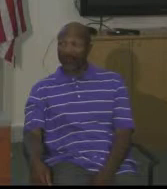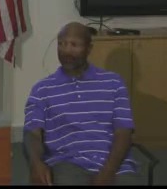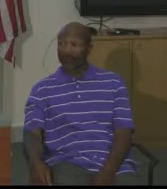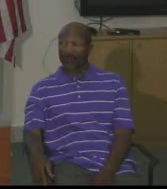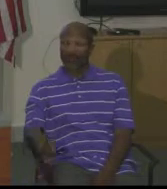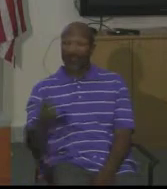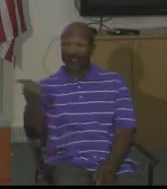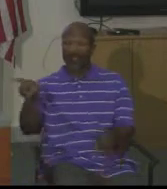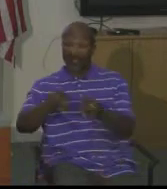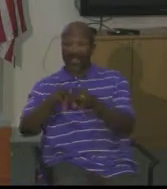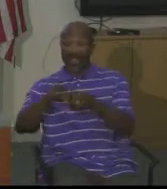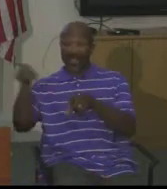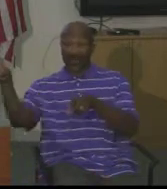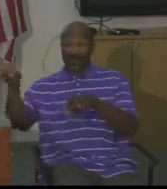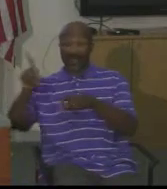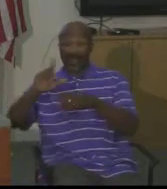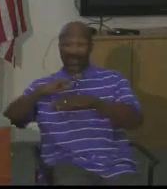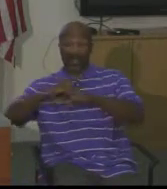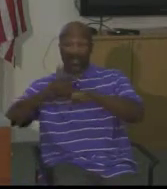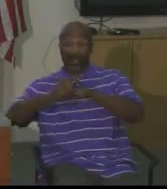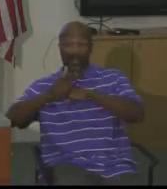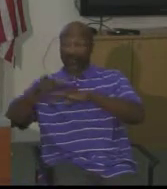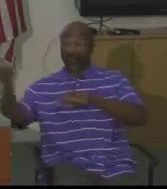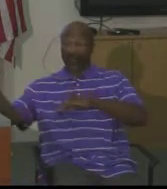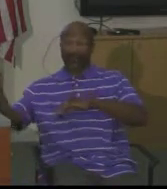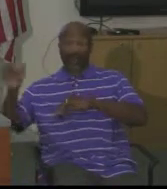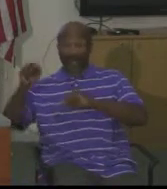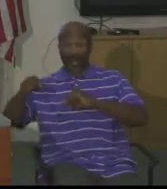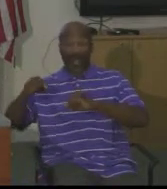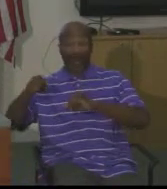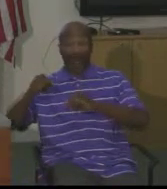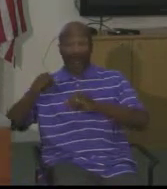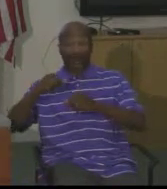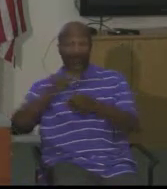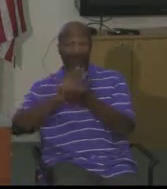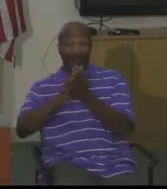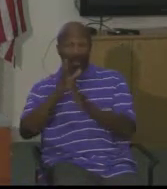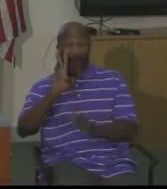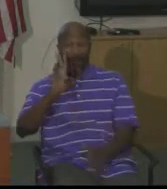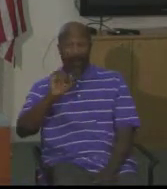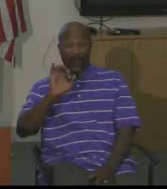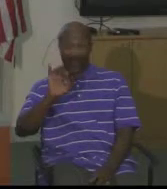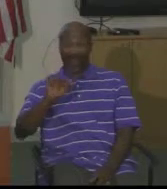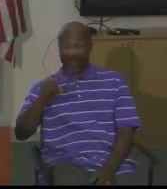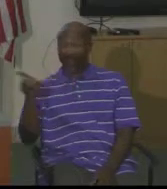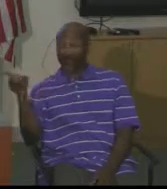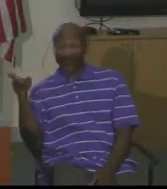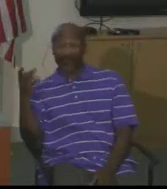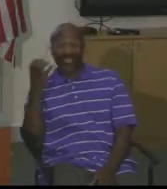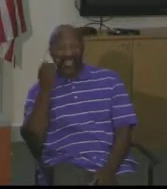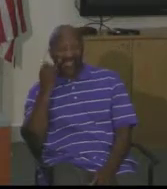Technically, I can turn this laptop into Wi-Fi if you really need to have it.